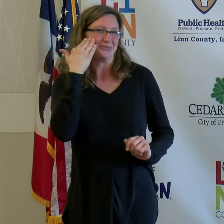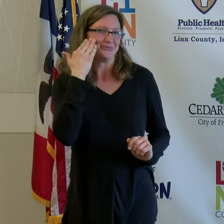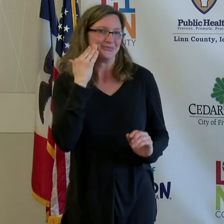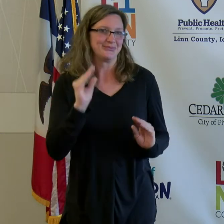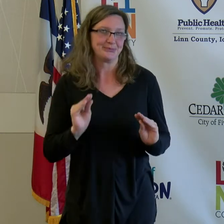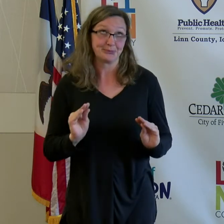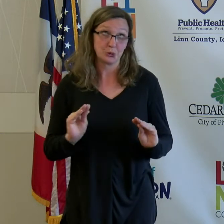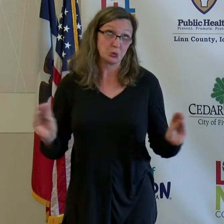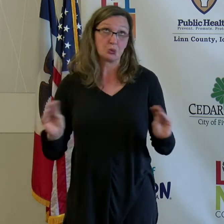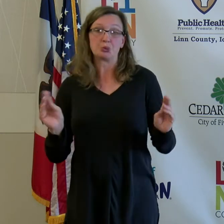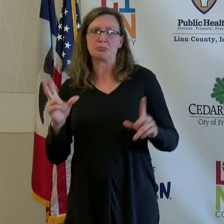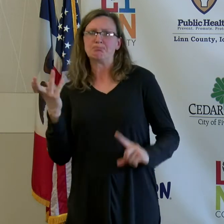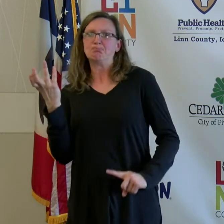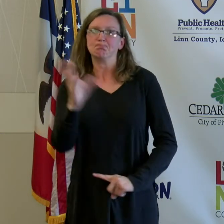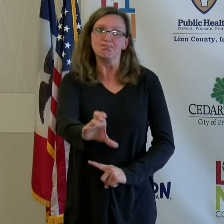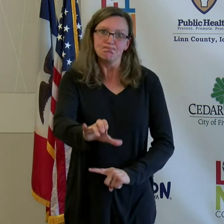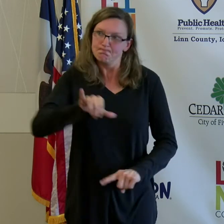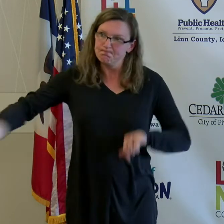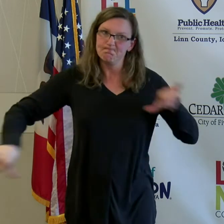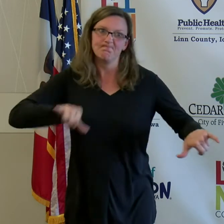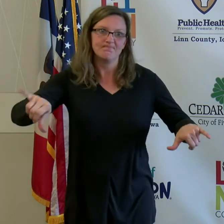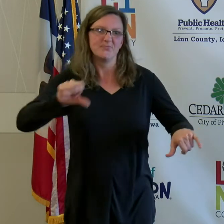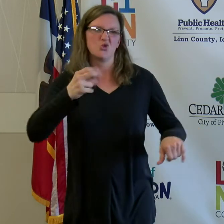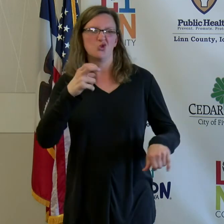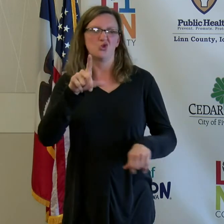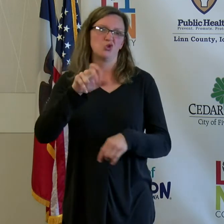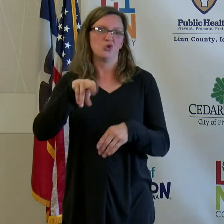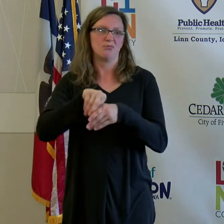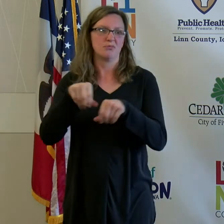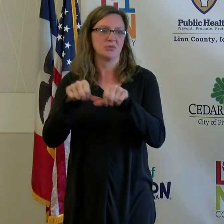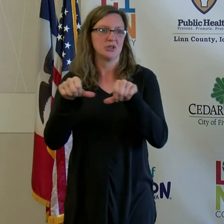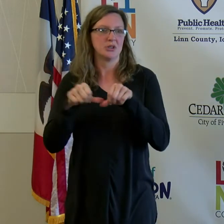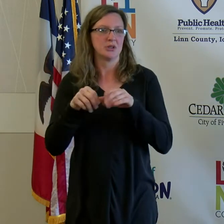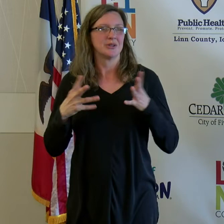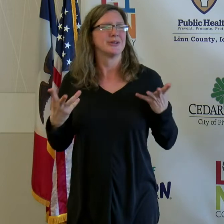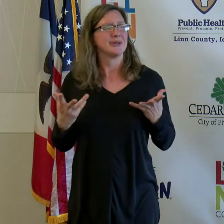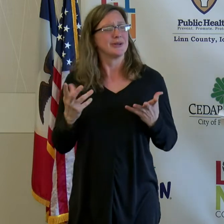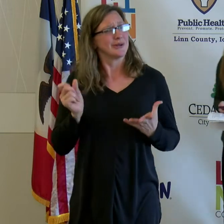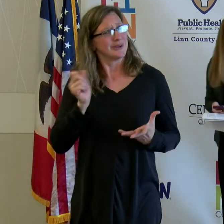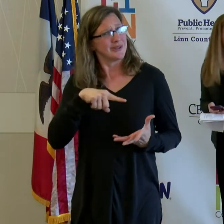feel aren't adequately practicing social distancing?